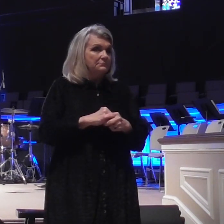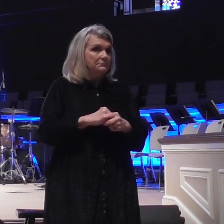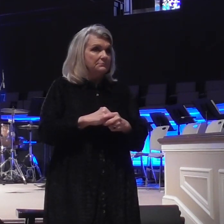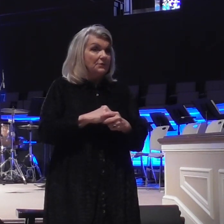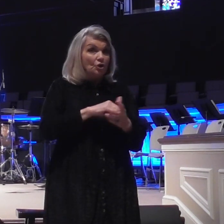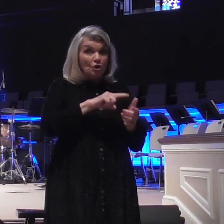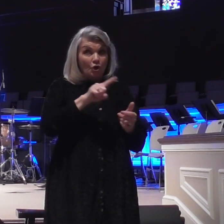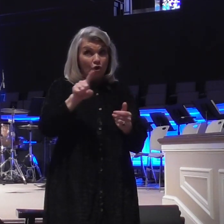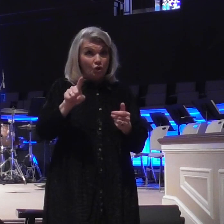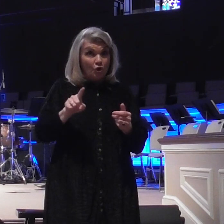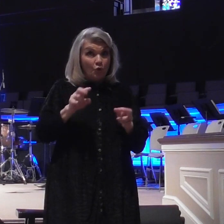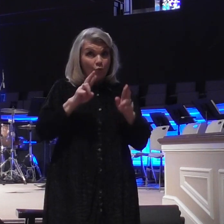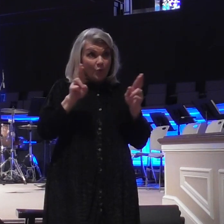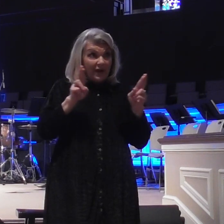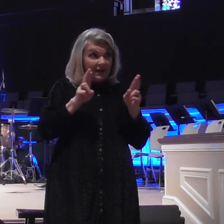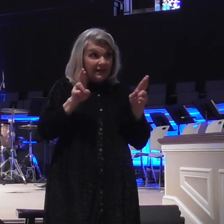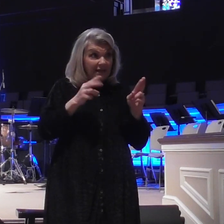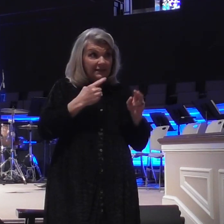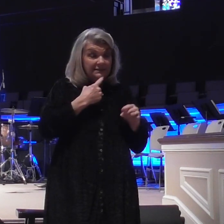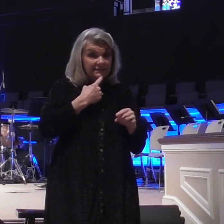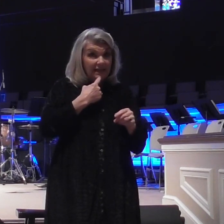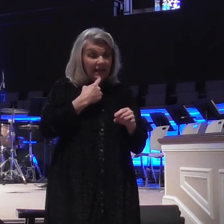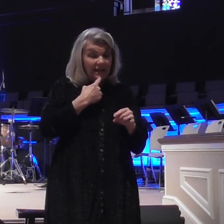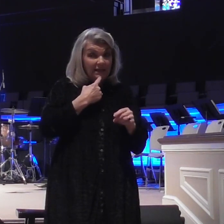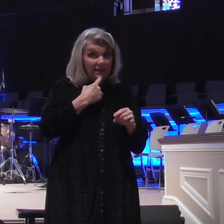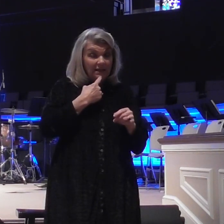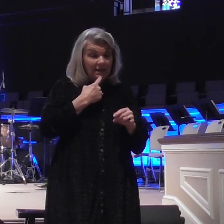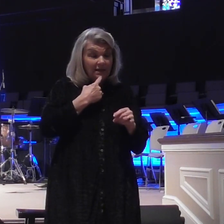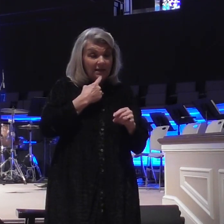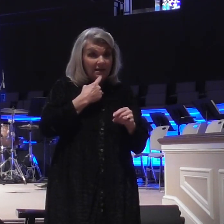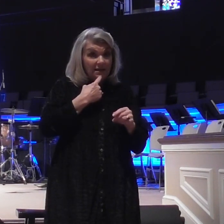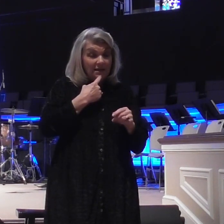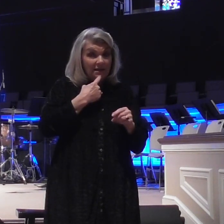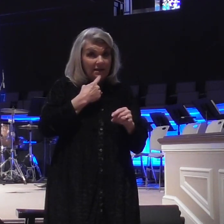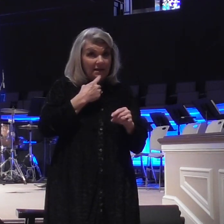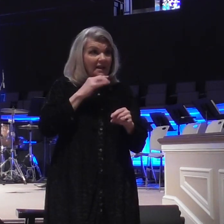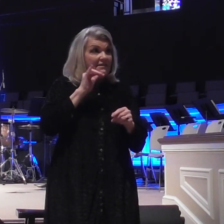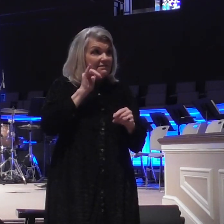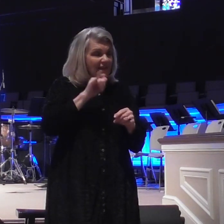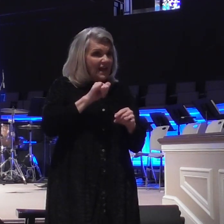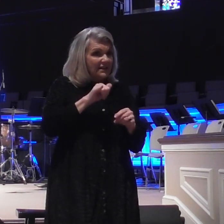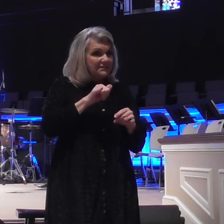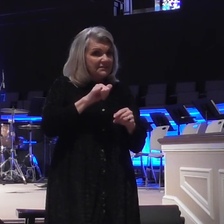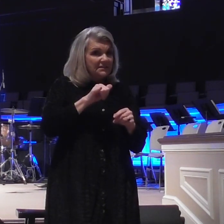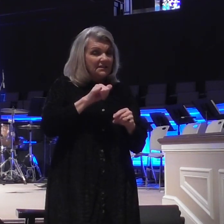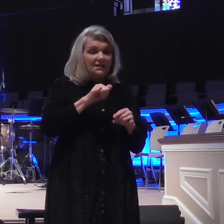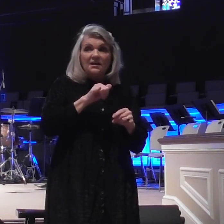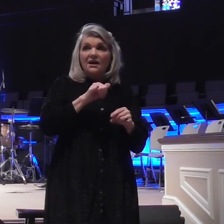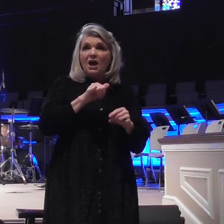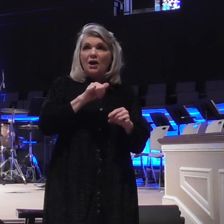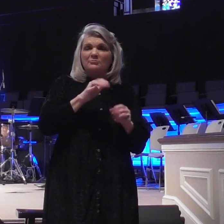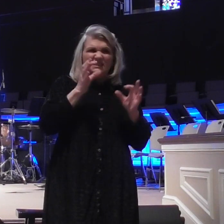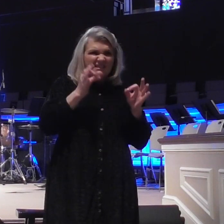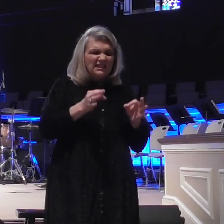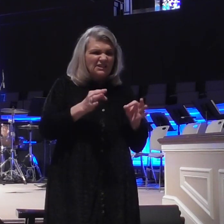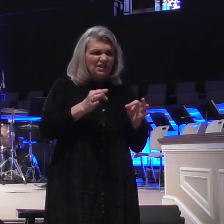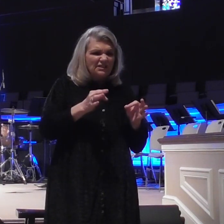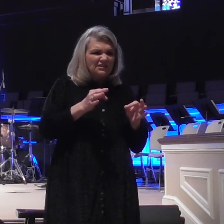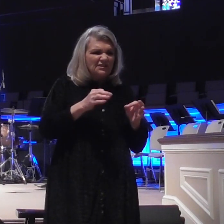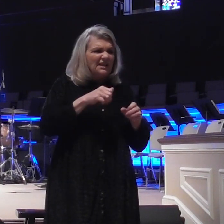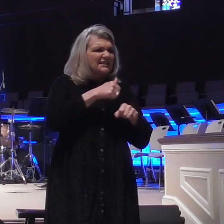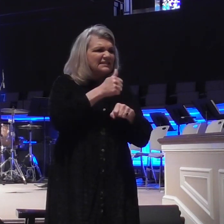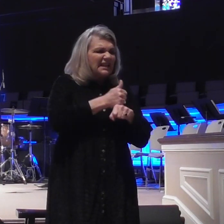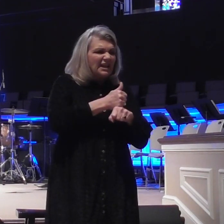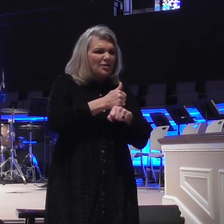Are you prepared to say that's actually gender ideology based on expressive individualism? I want you to say that at some point next